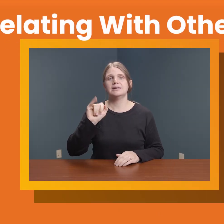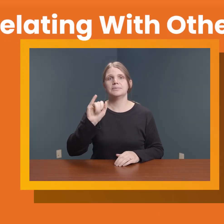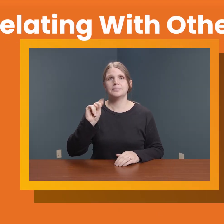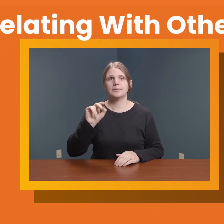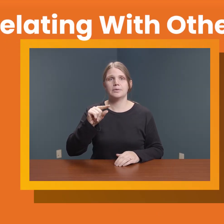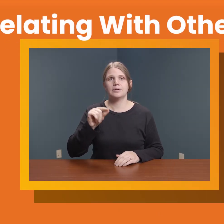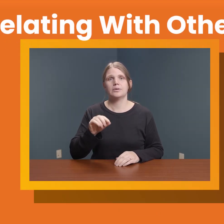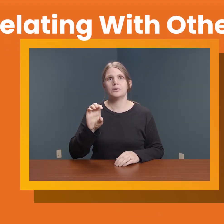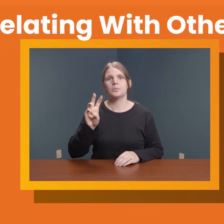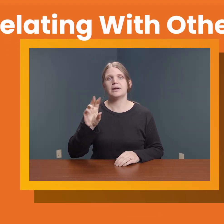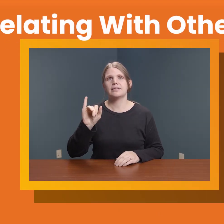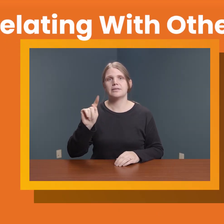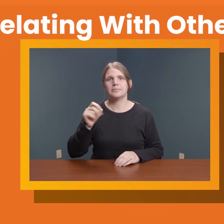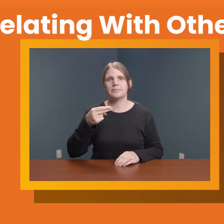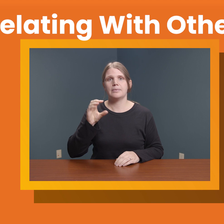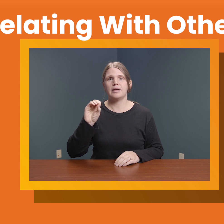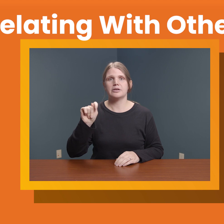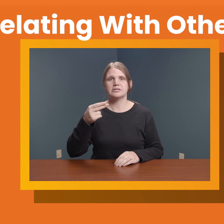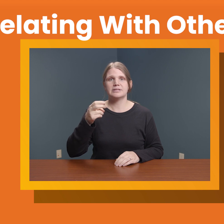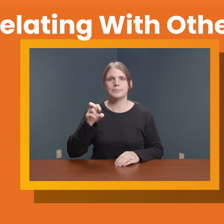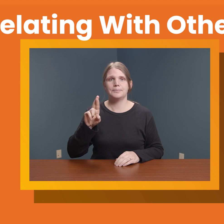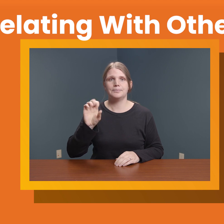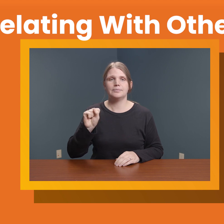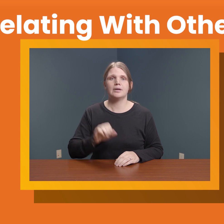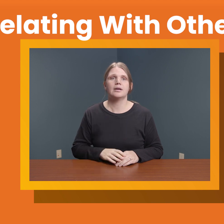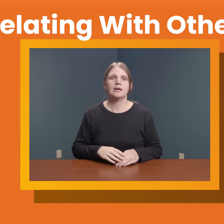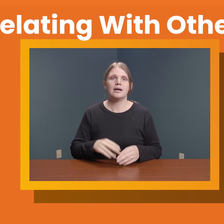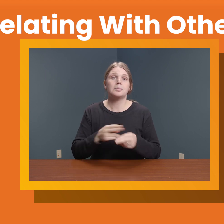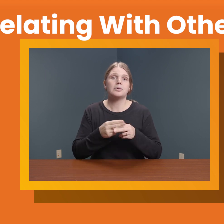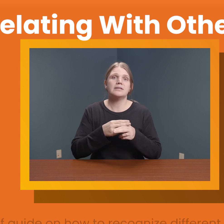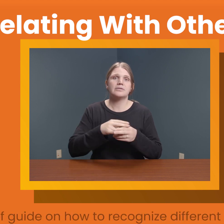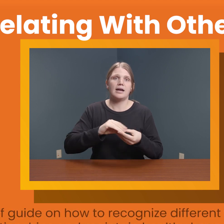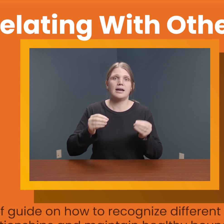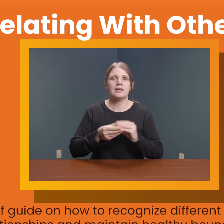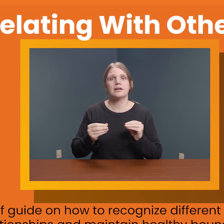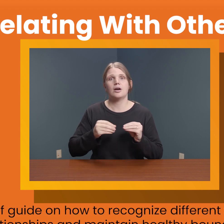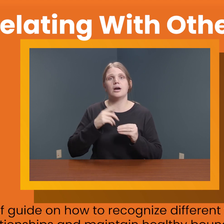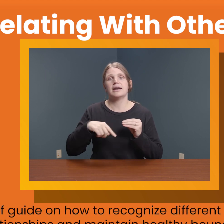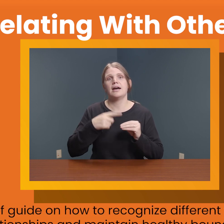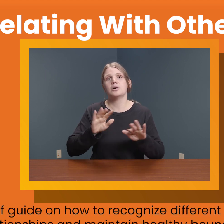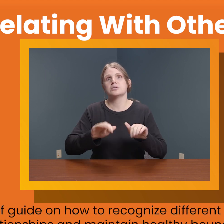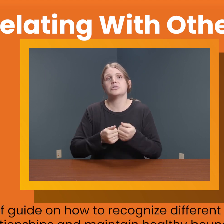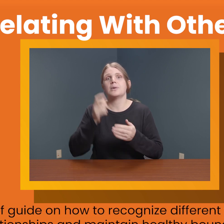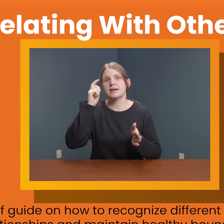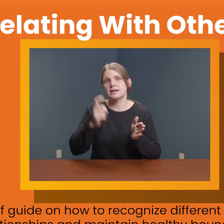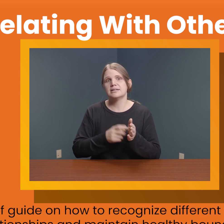Relating with others. A brief guide on how to recognize